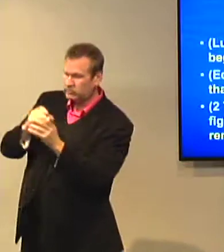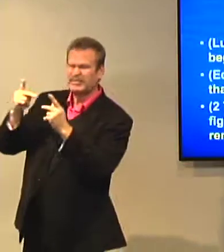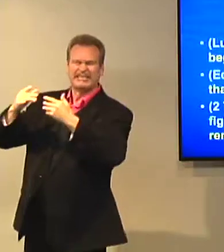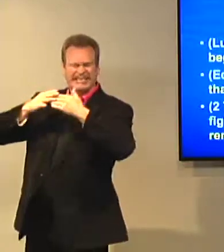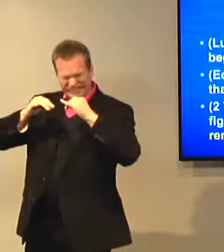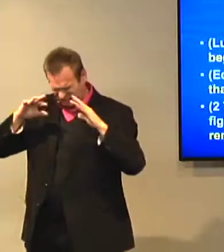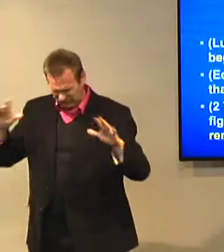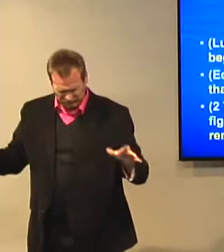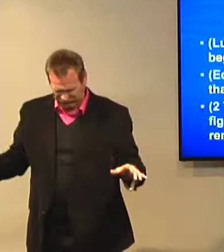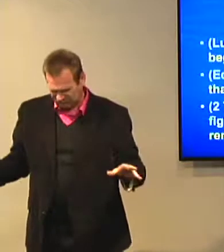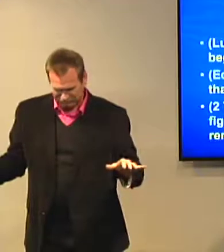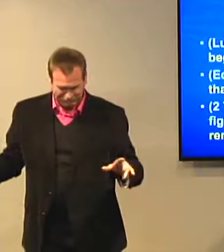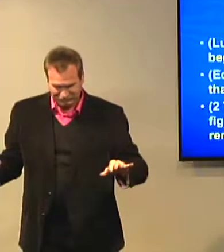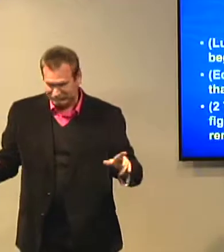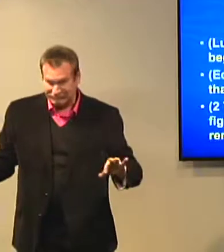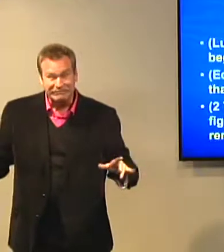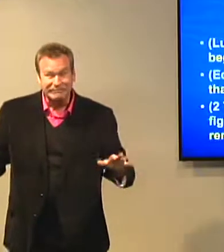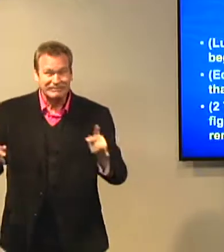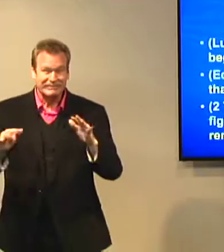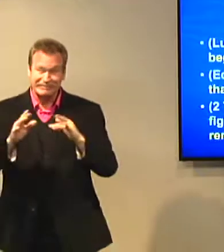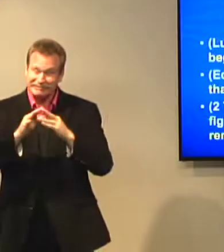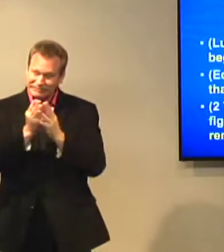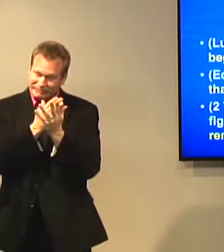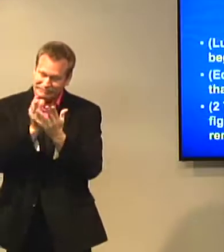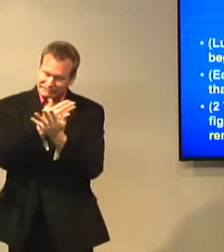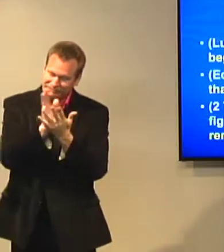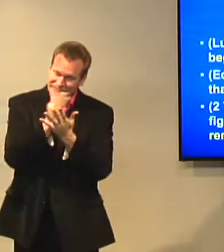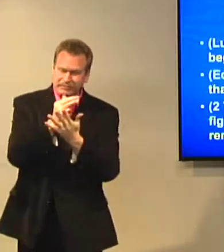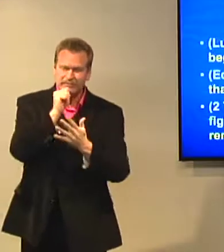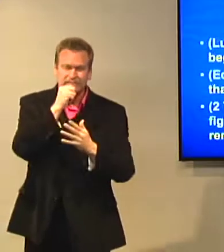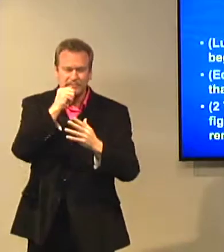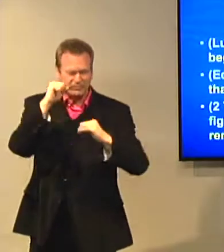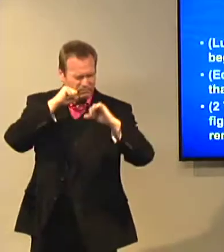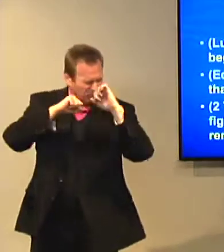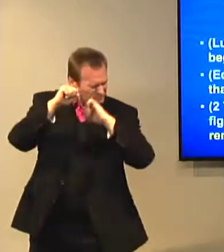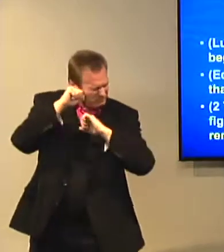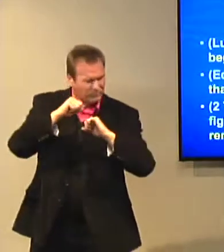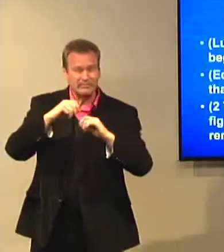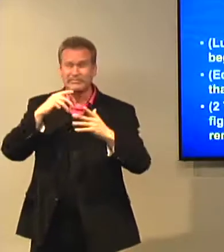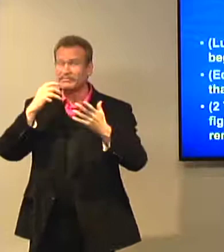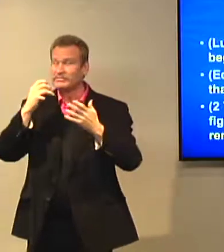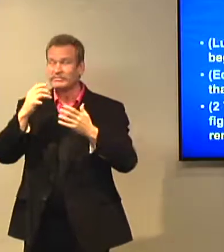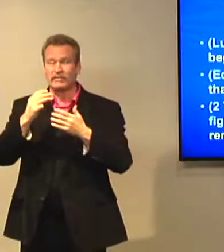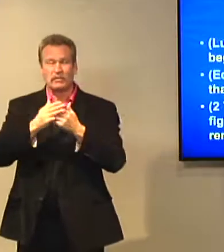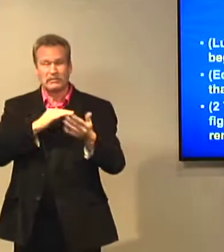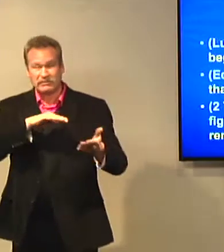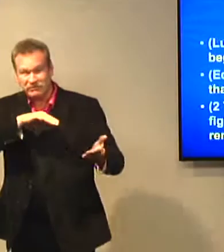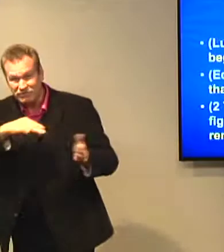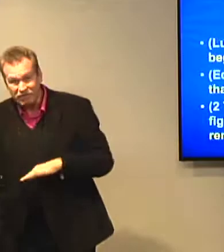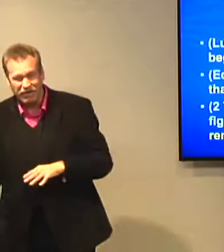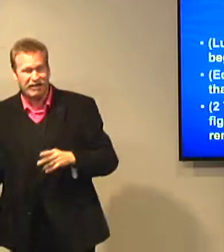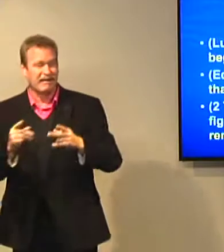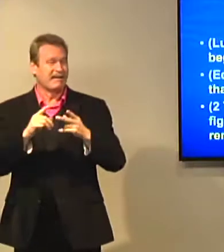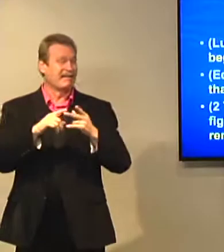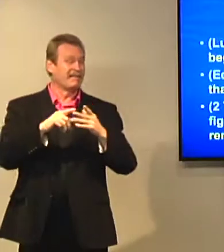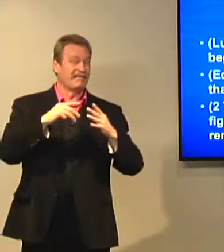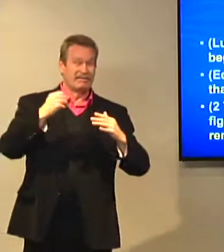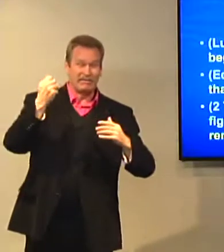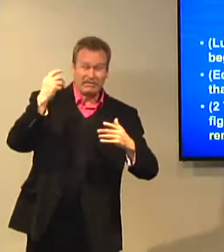How God saved him and called him. And all this work that he's done, he's been traveling, he's been persecuted for Christ, he's gone through all these things. He almost